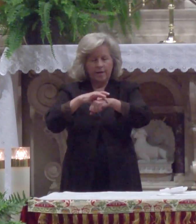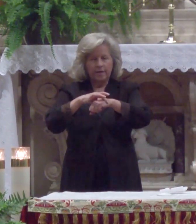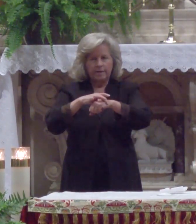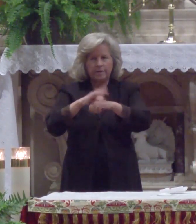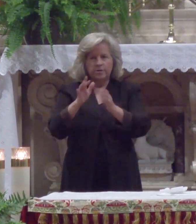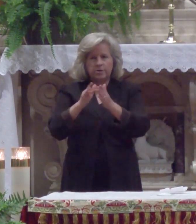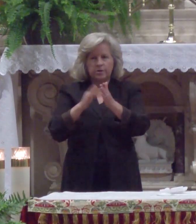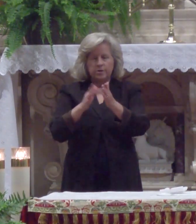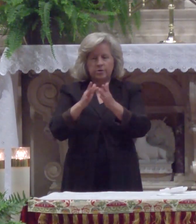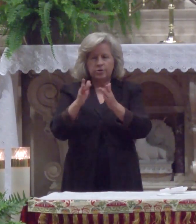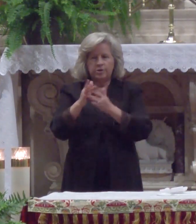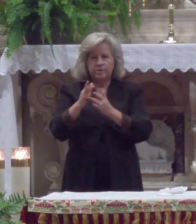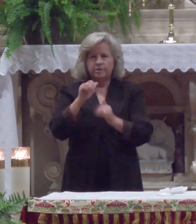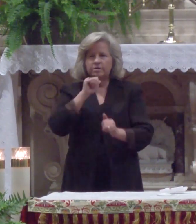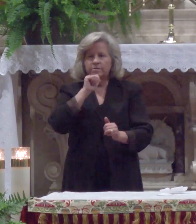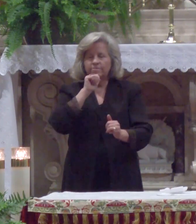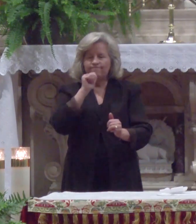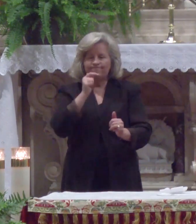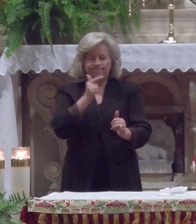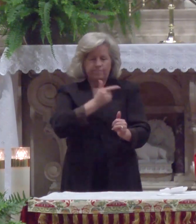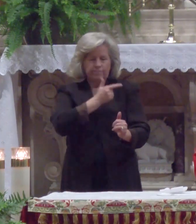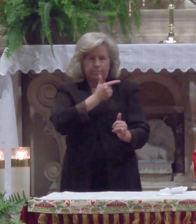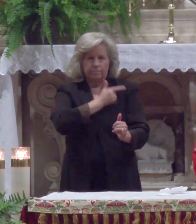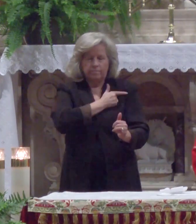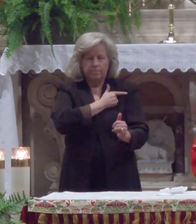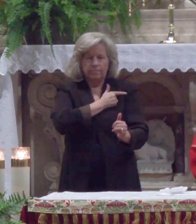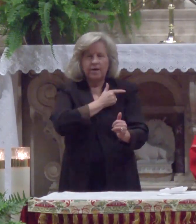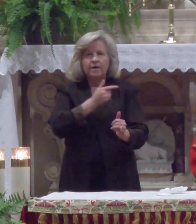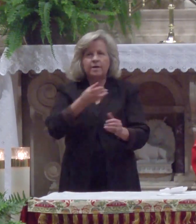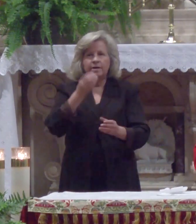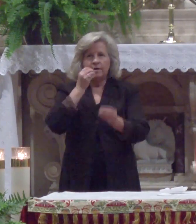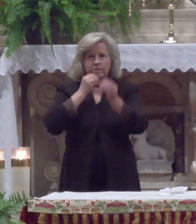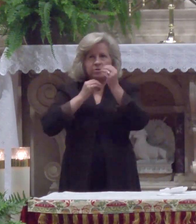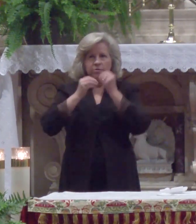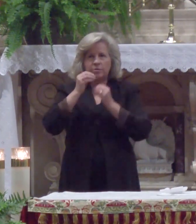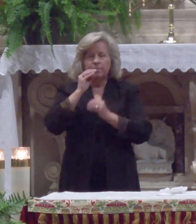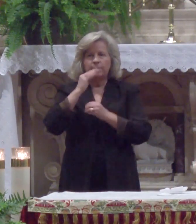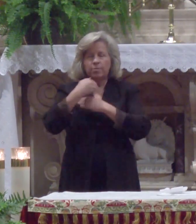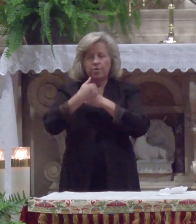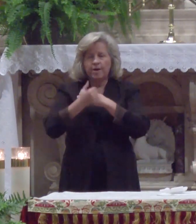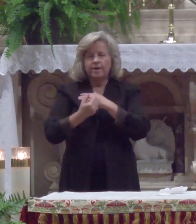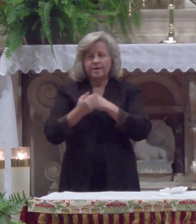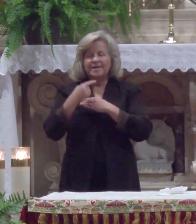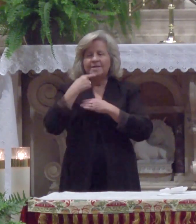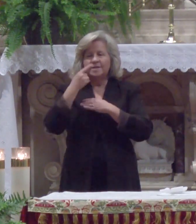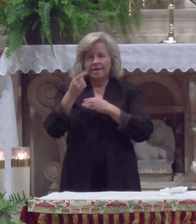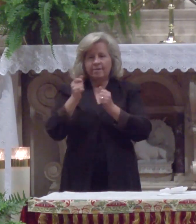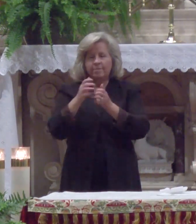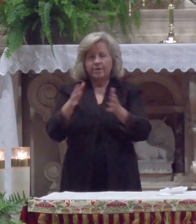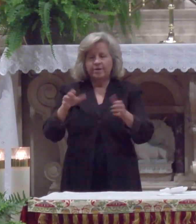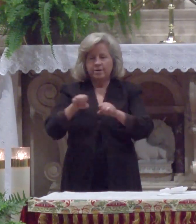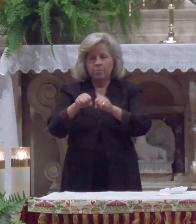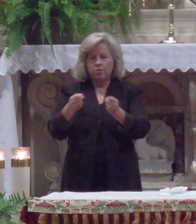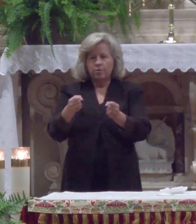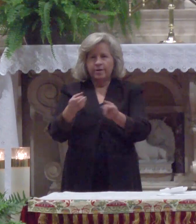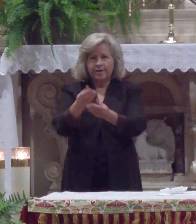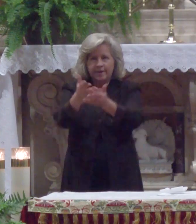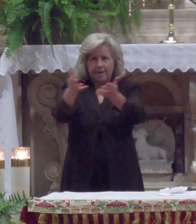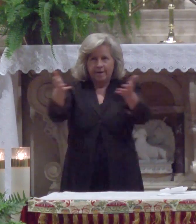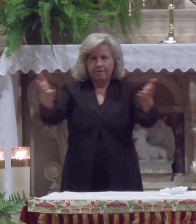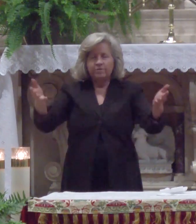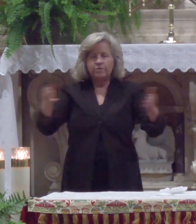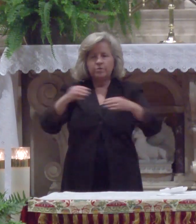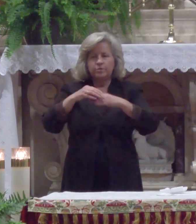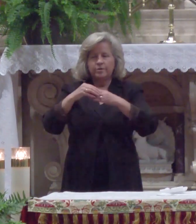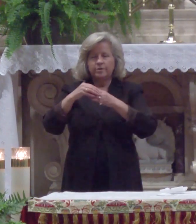betrayed, he himself took bread, and giving you thanks, he said the blessing, broke the bread, and gave it to his